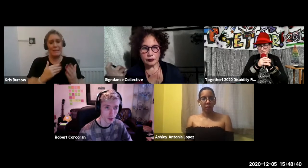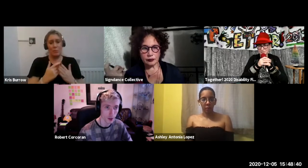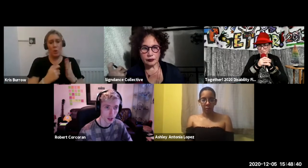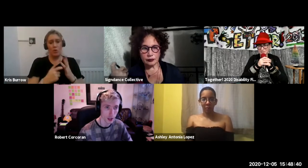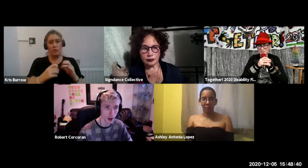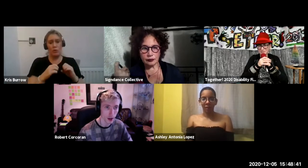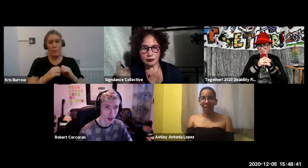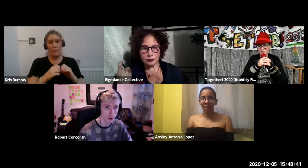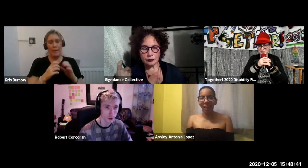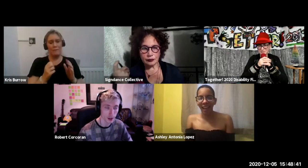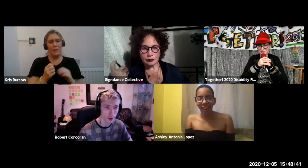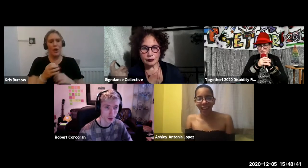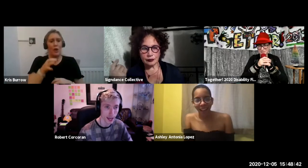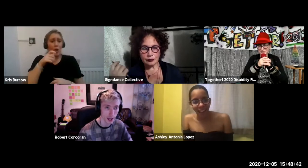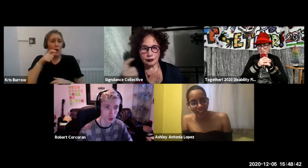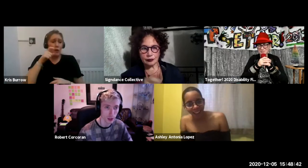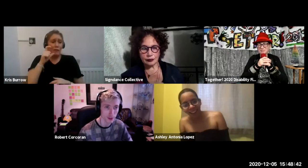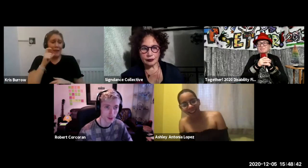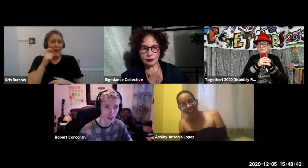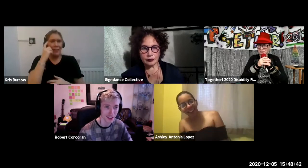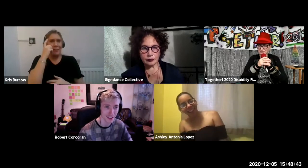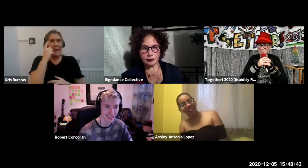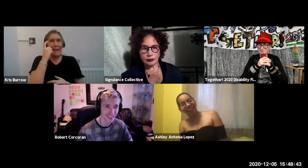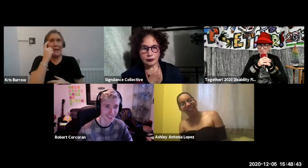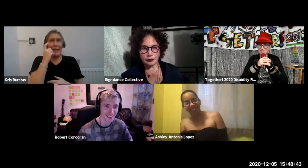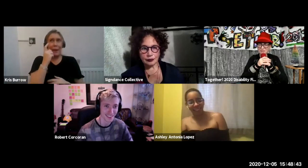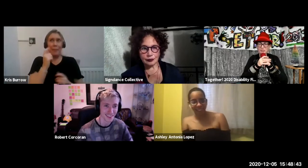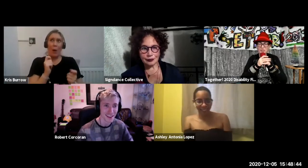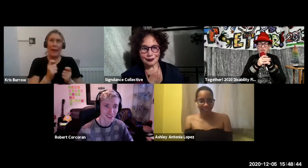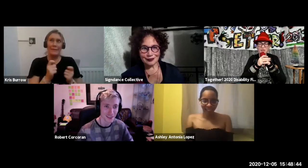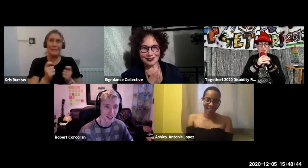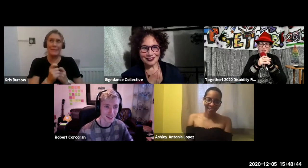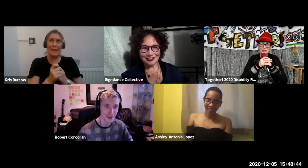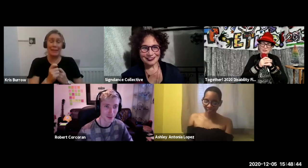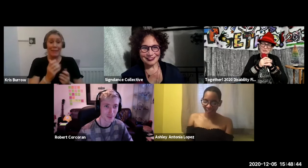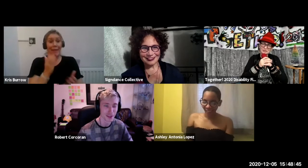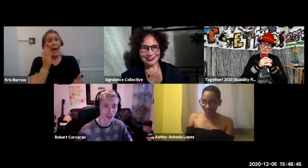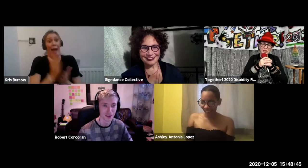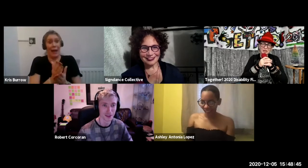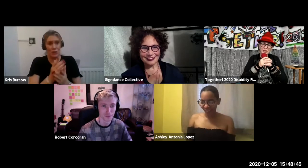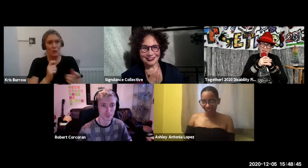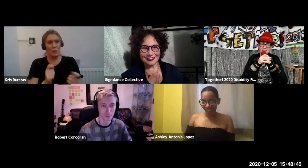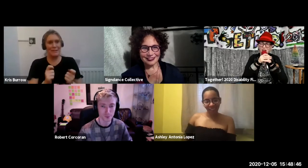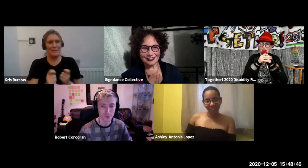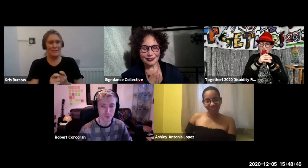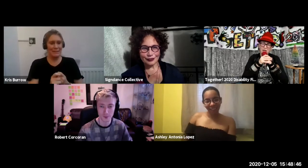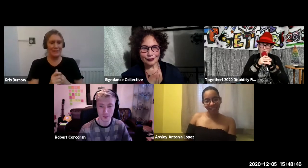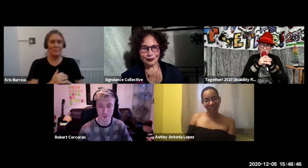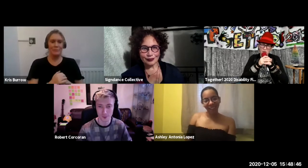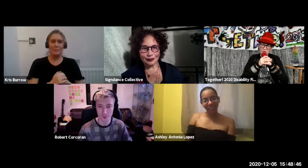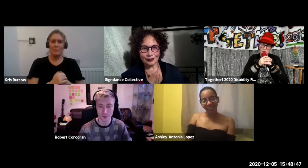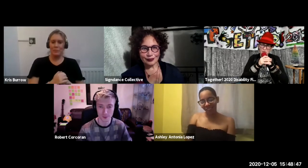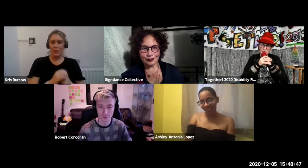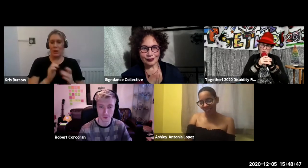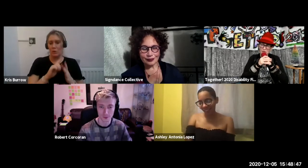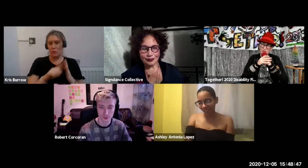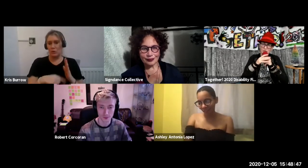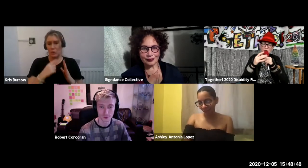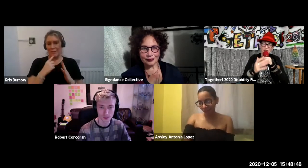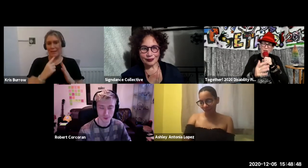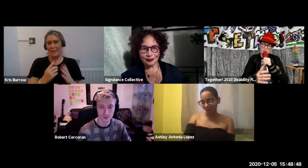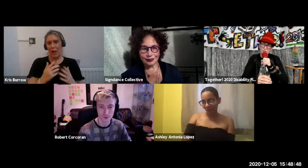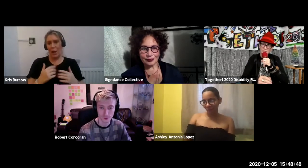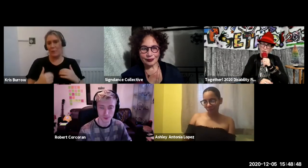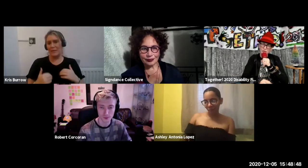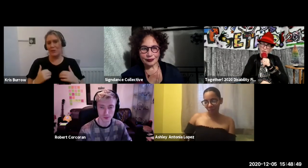coffee and thinking about editing than the actual editing that takes the time. Yeah, that absolutely. I was interested in just